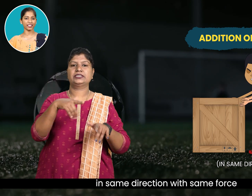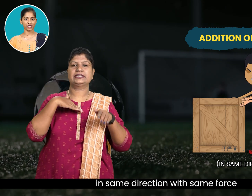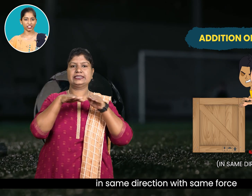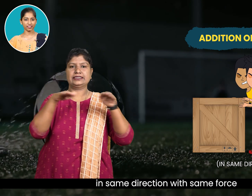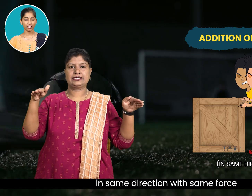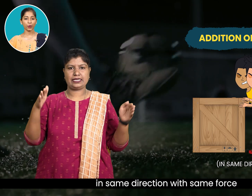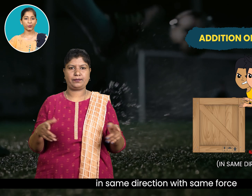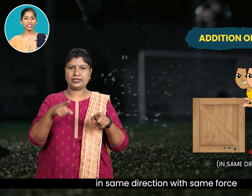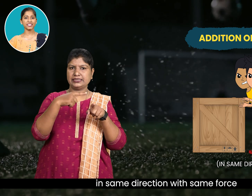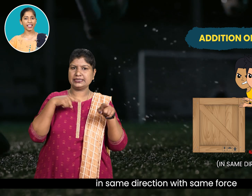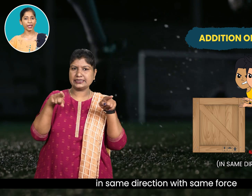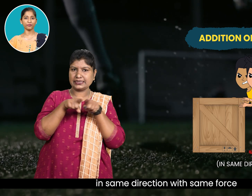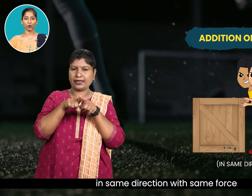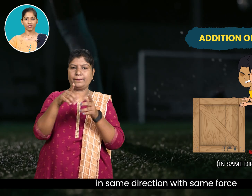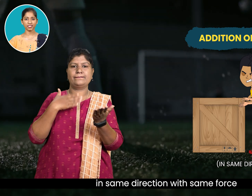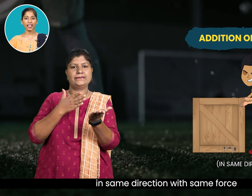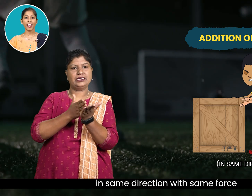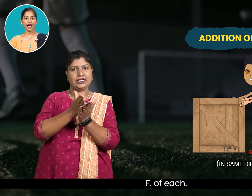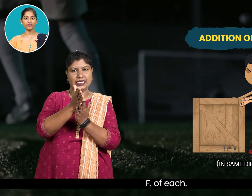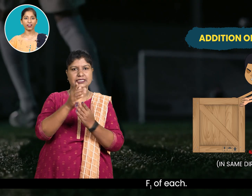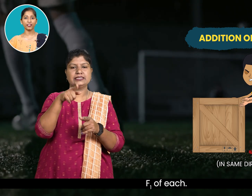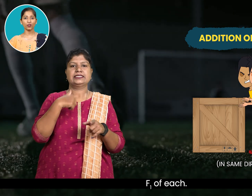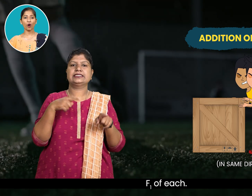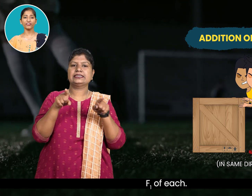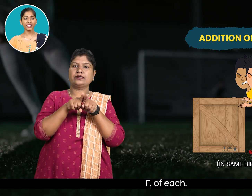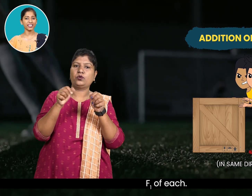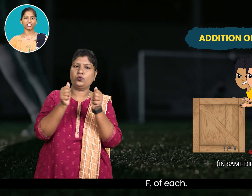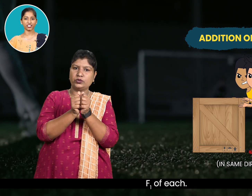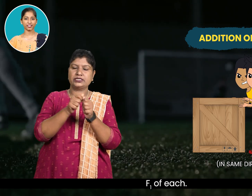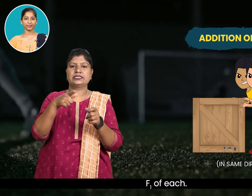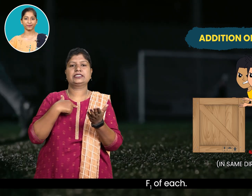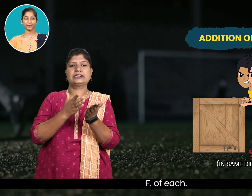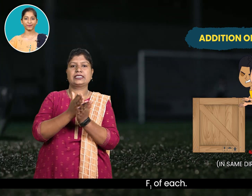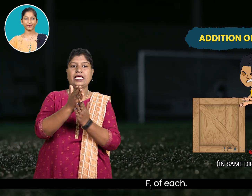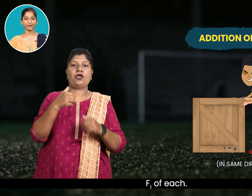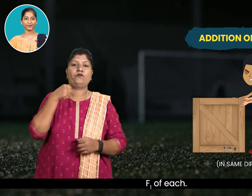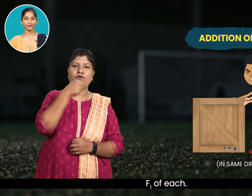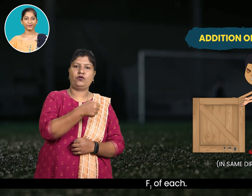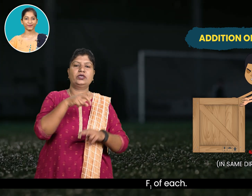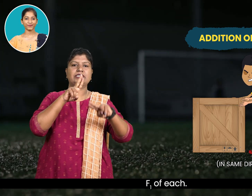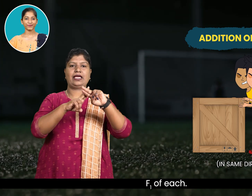same direction with same force F1 of each.